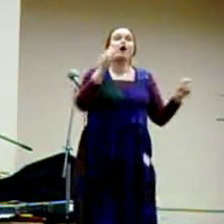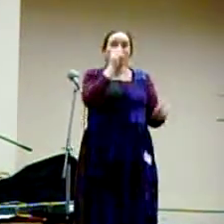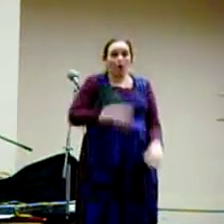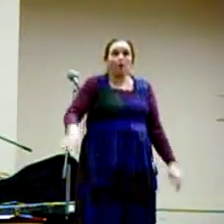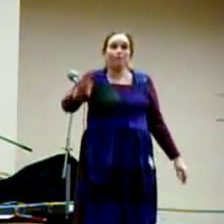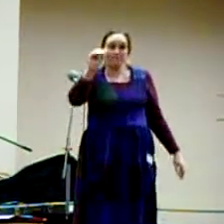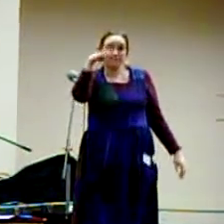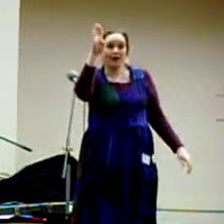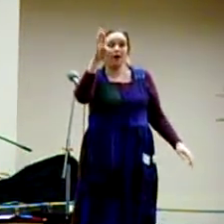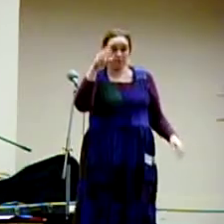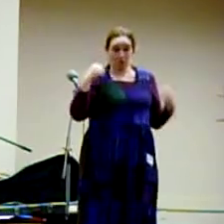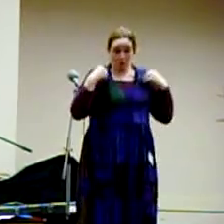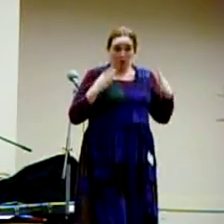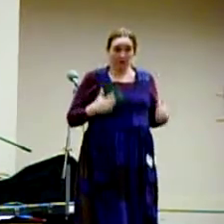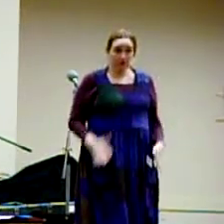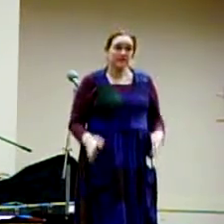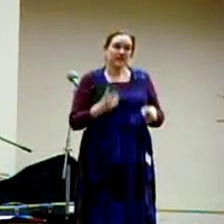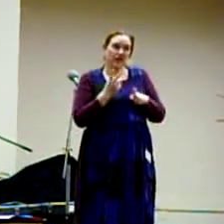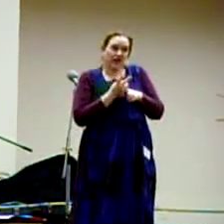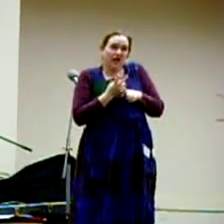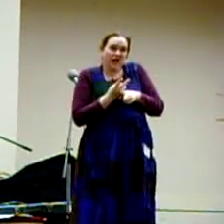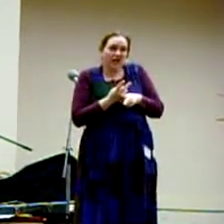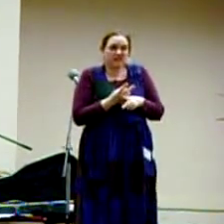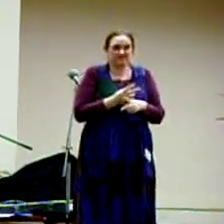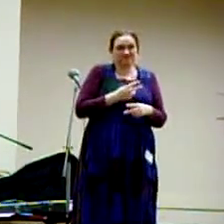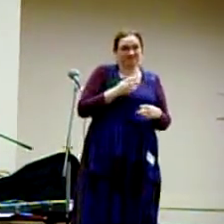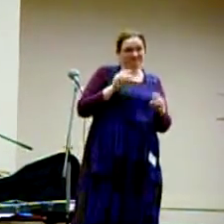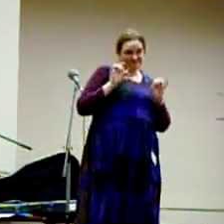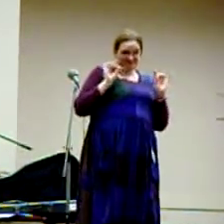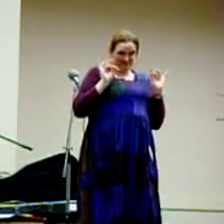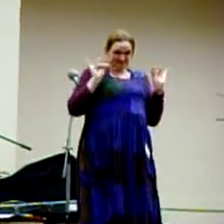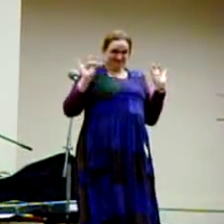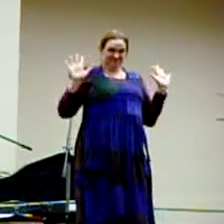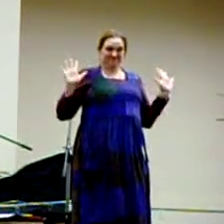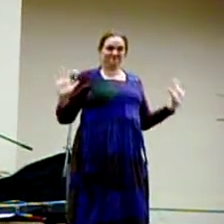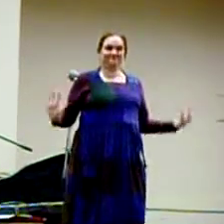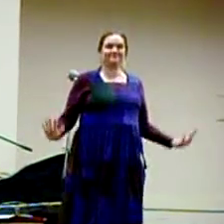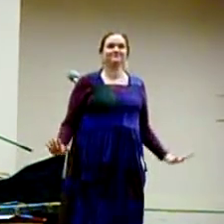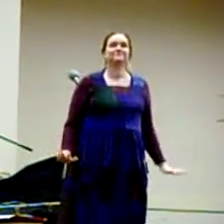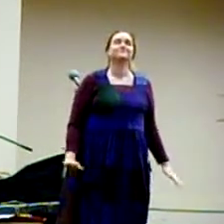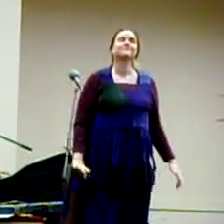Old Bob's the owner. He's kind of a sleaze.